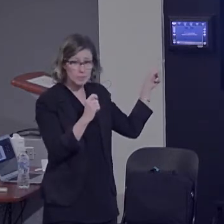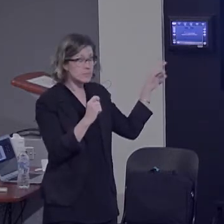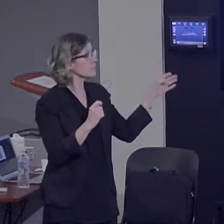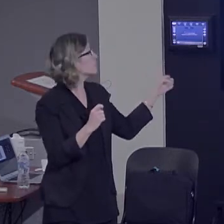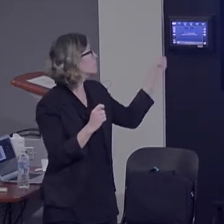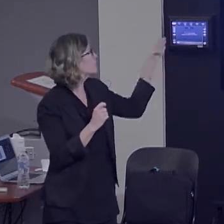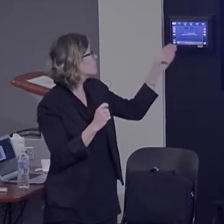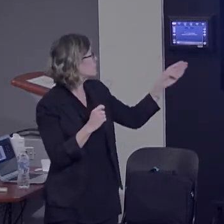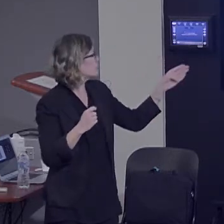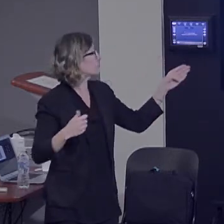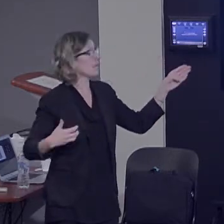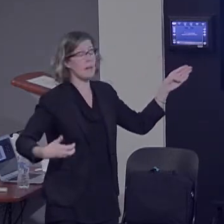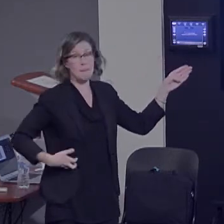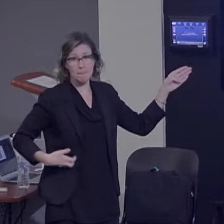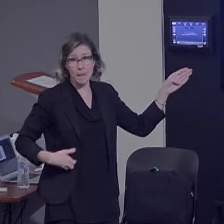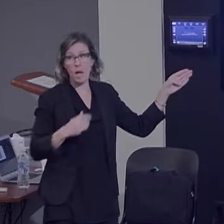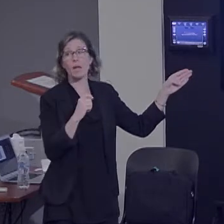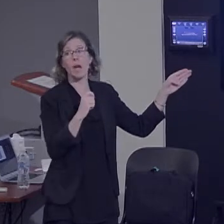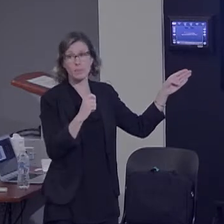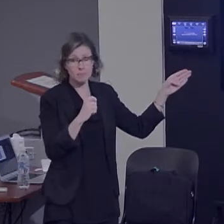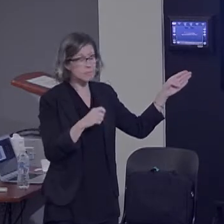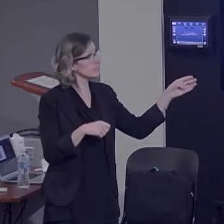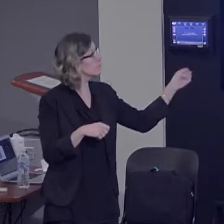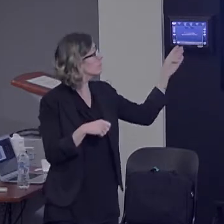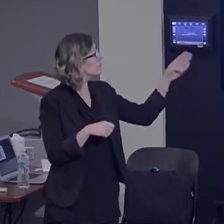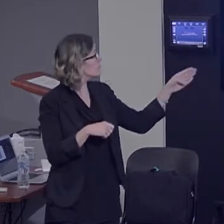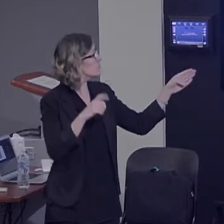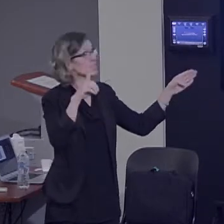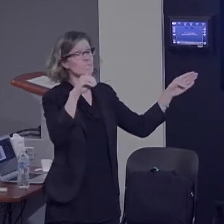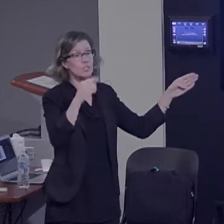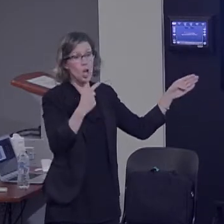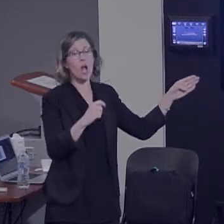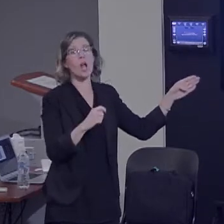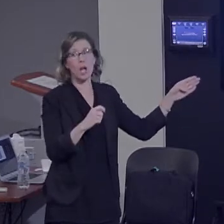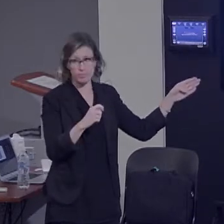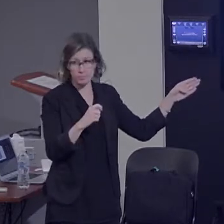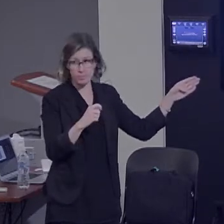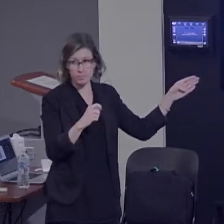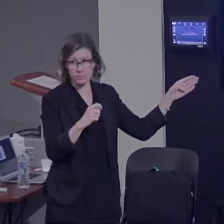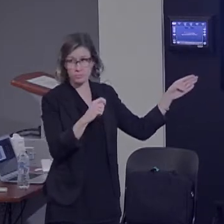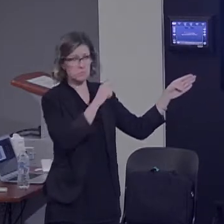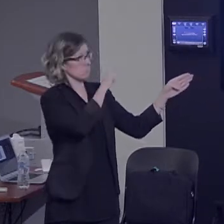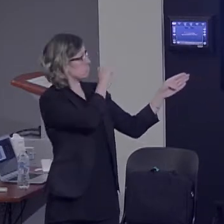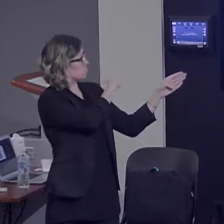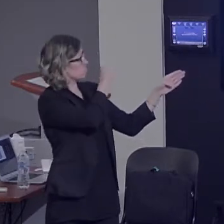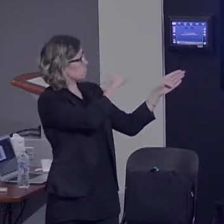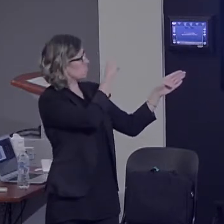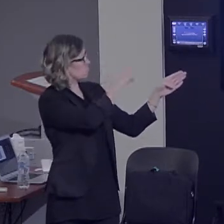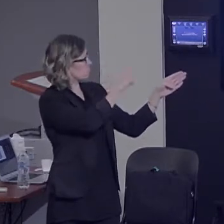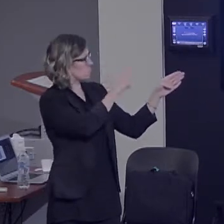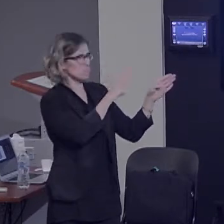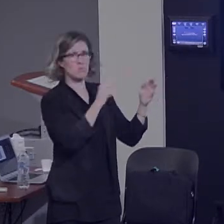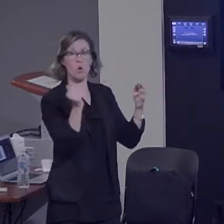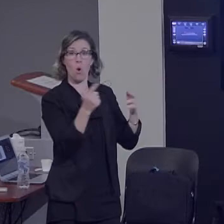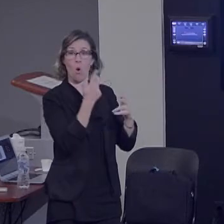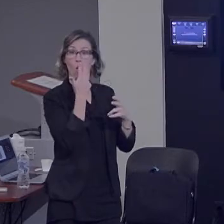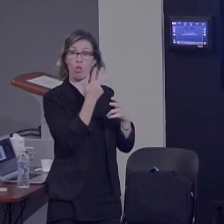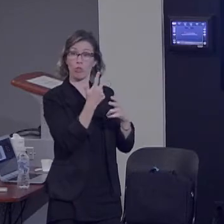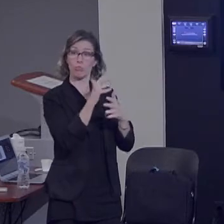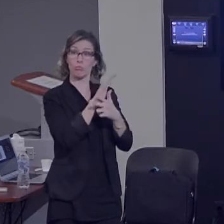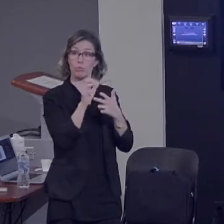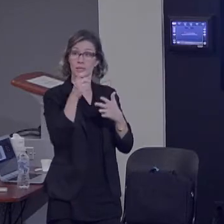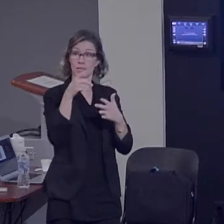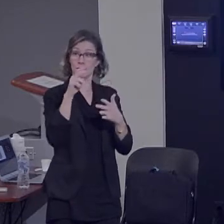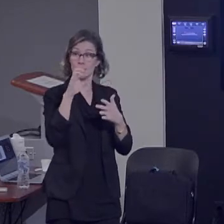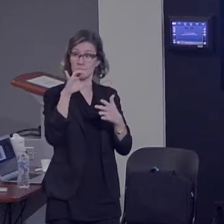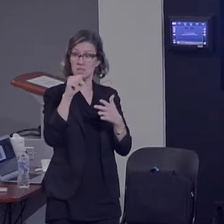monkey is biting, or the dog is biting. So they are doing something which is common to all three species.